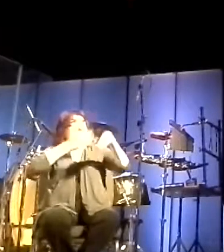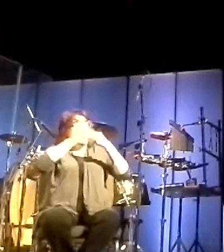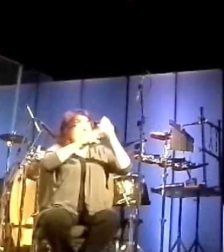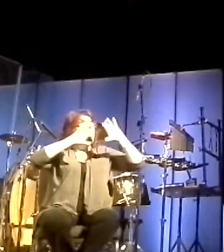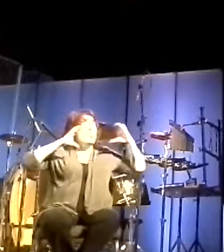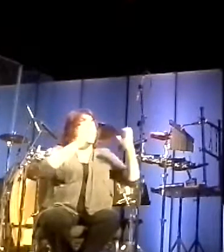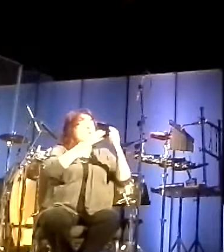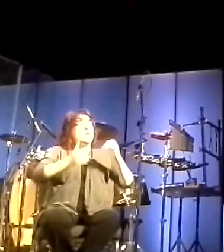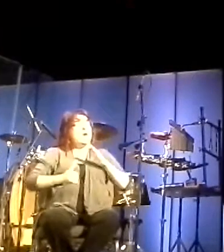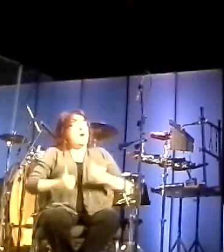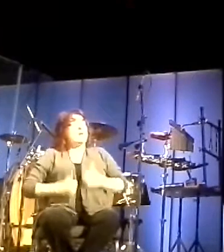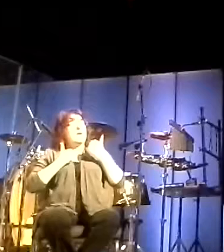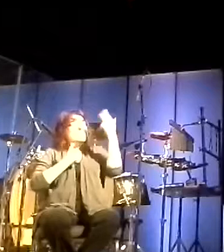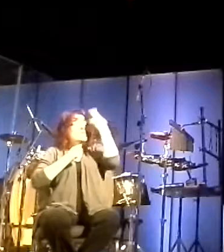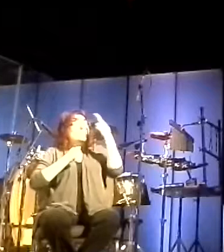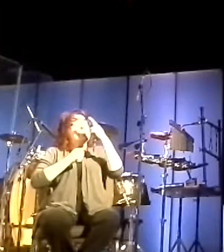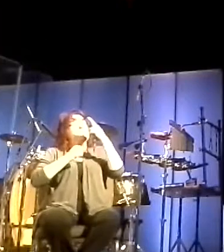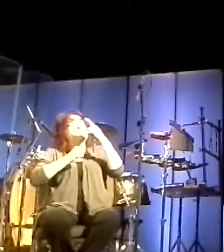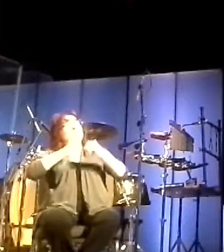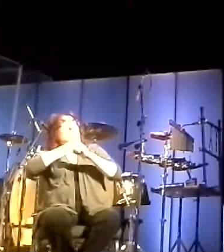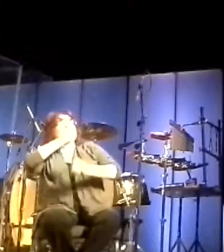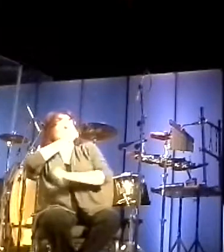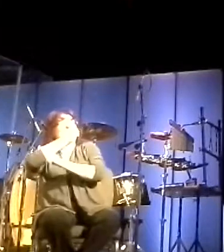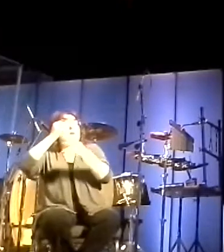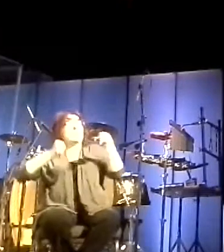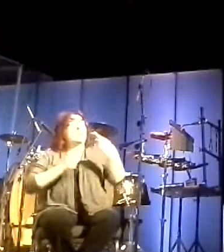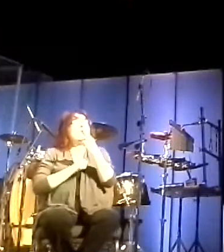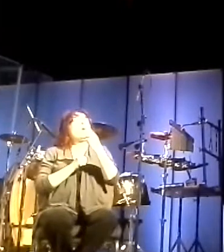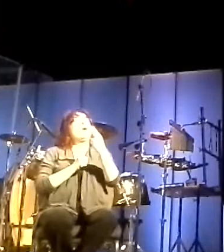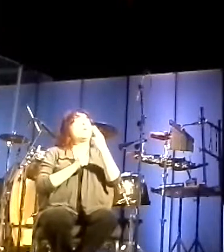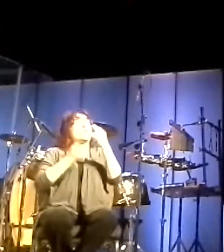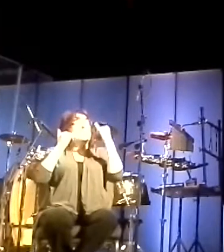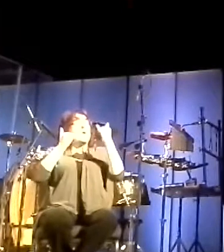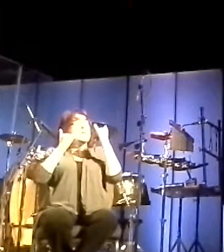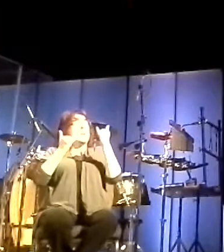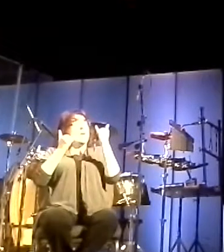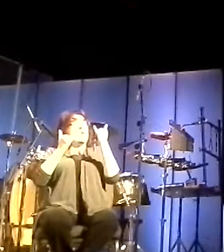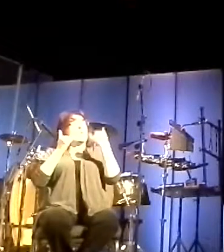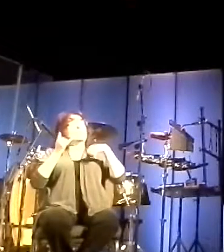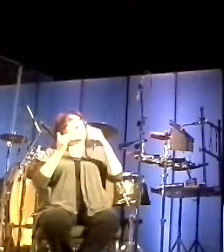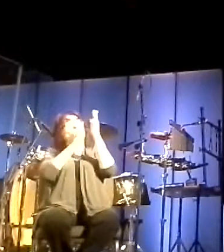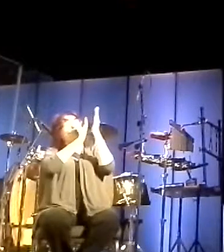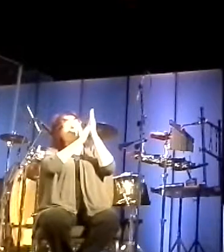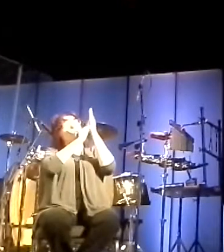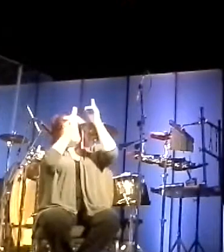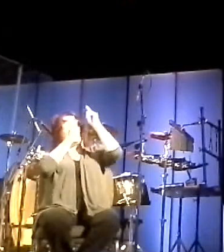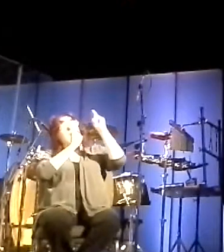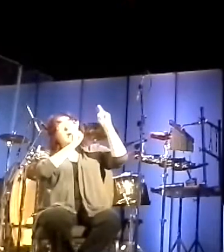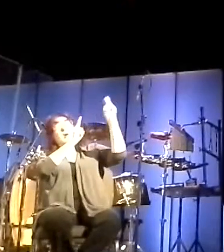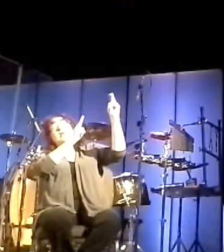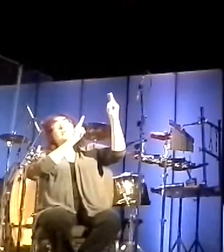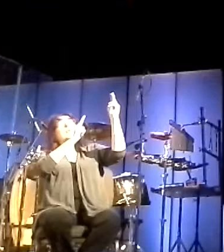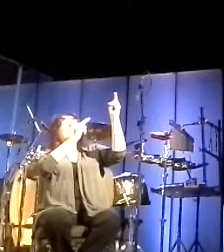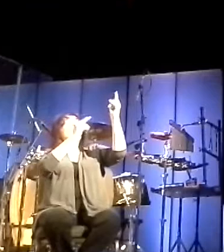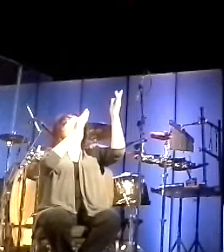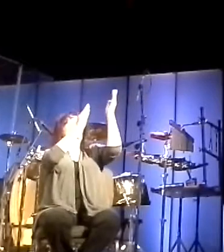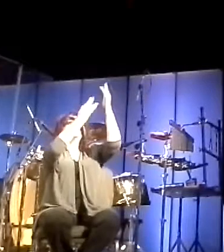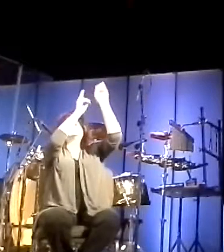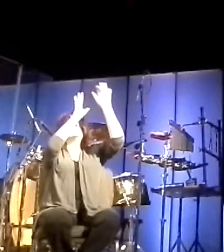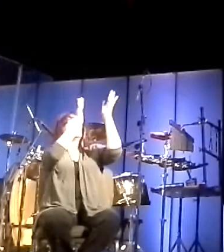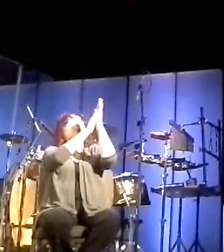the world through our lives. You are the reason. You're the rock upon which Pure Heart is built. And right now in this moment, we give you all the honor, praise, and